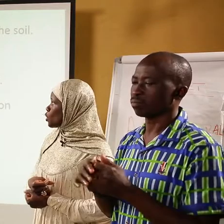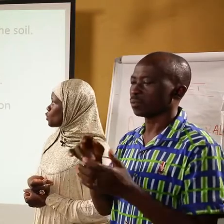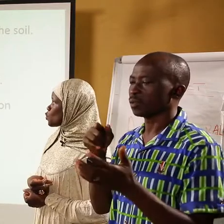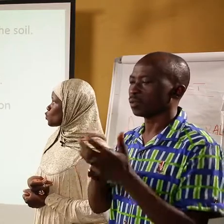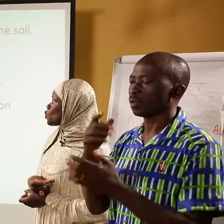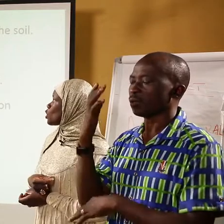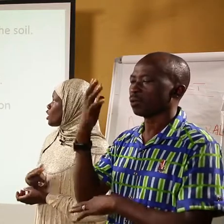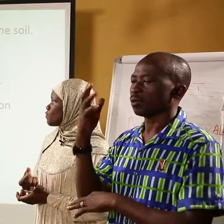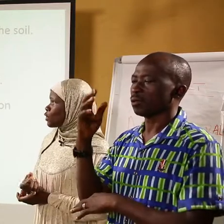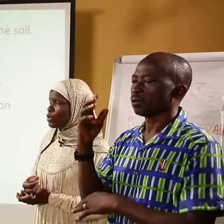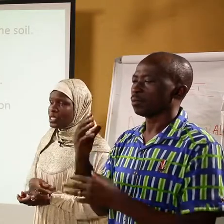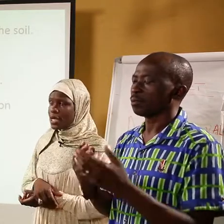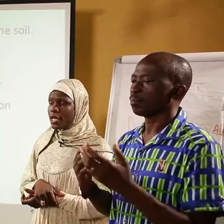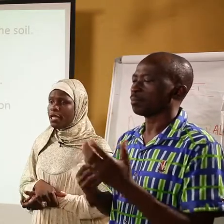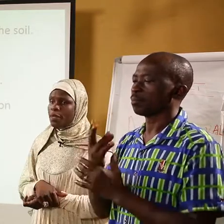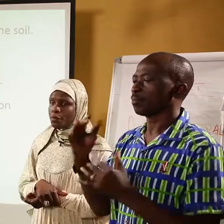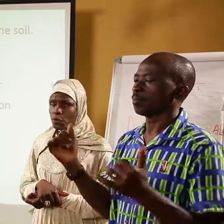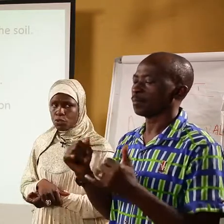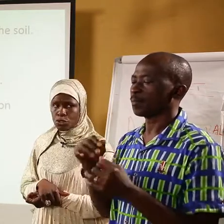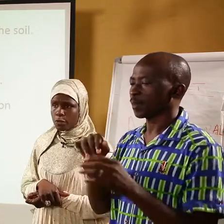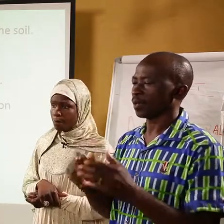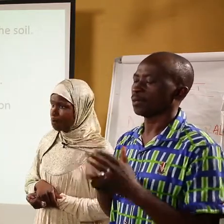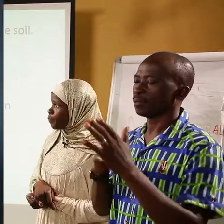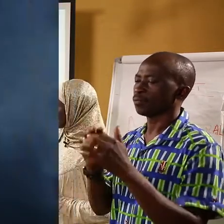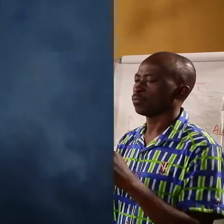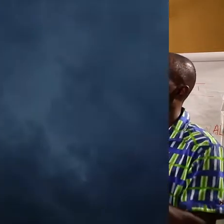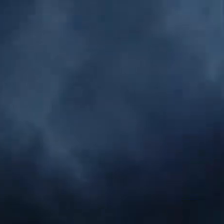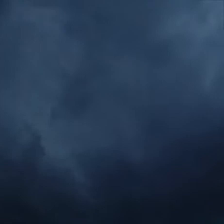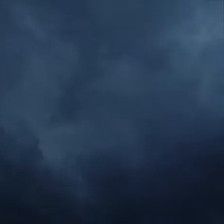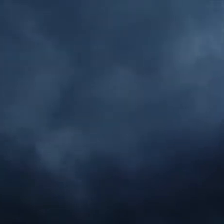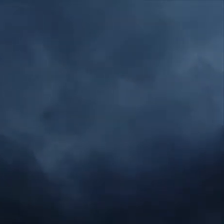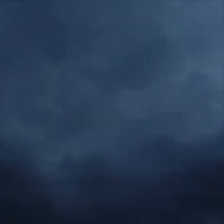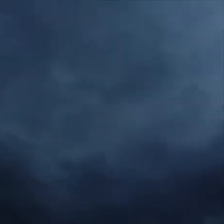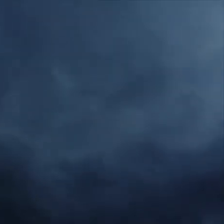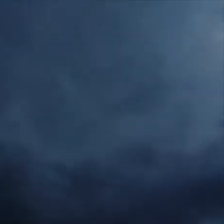can also lead to environmental pollution.